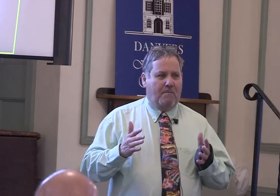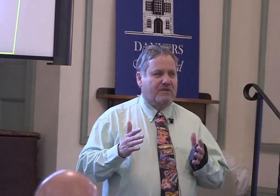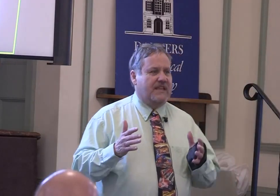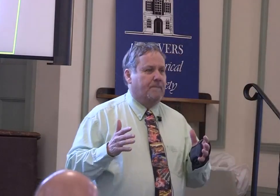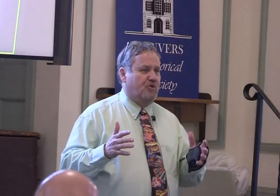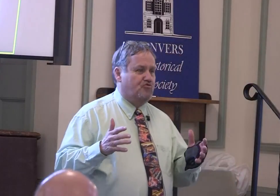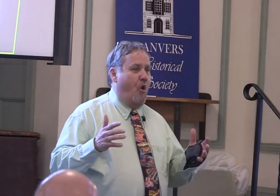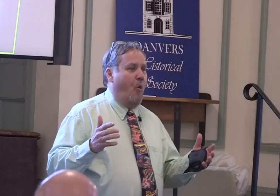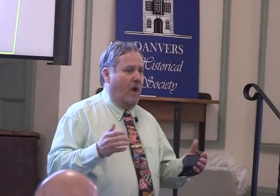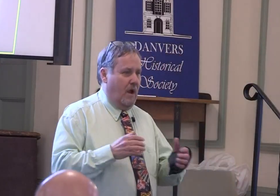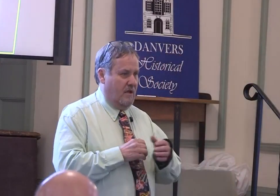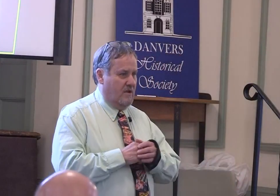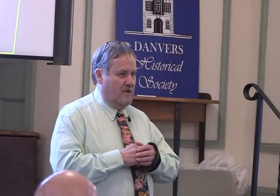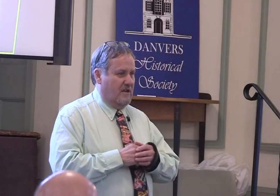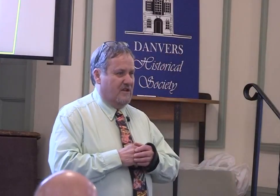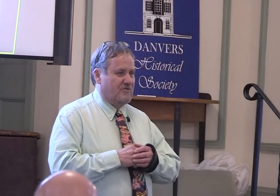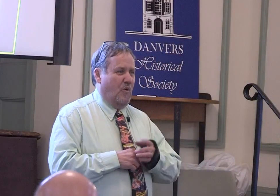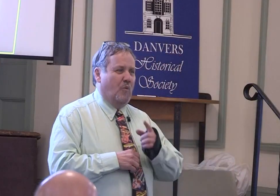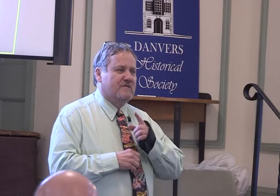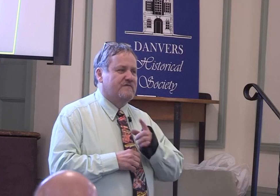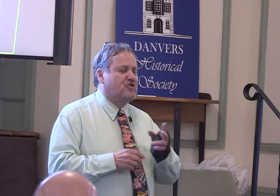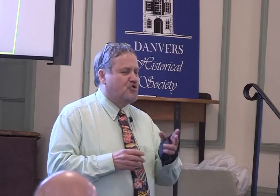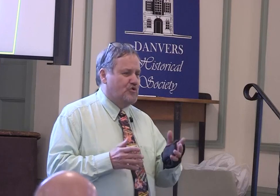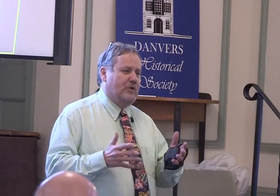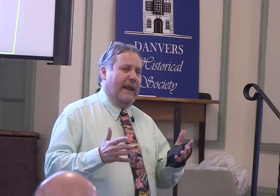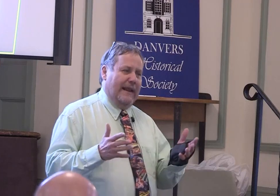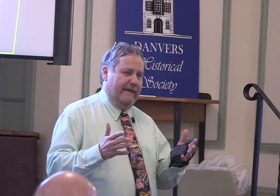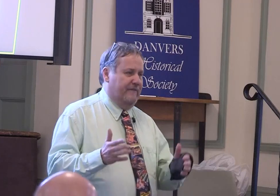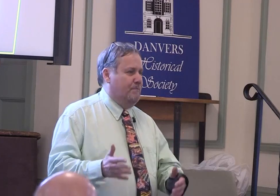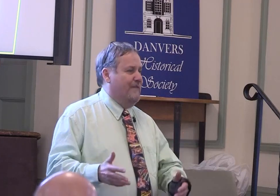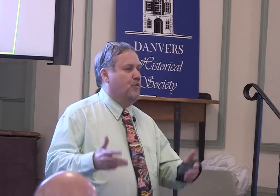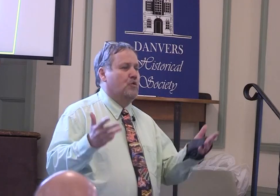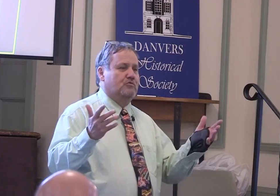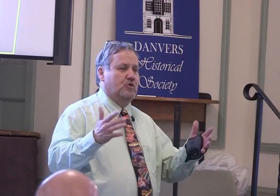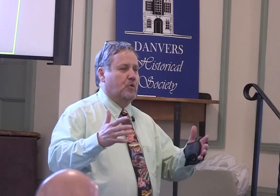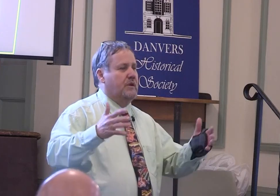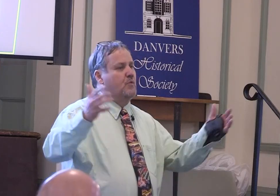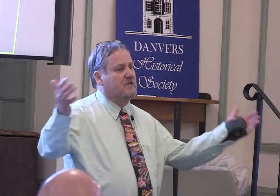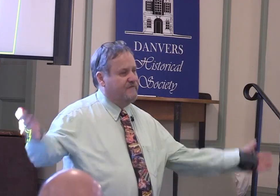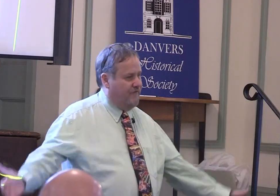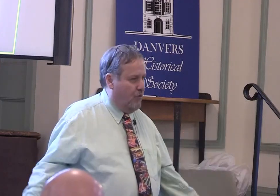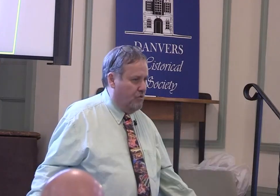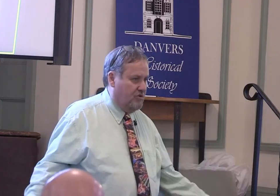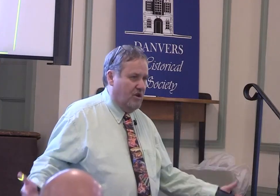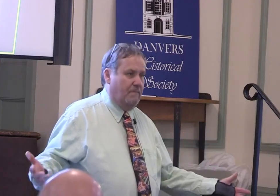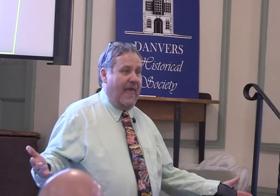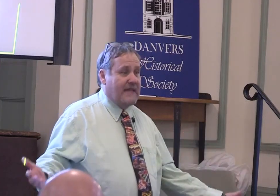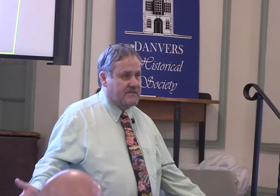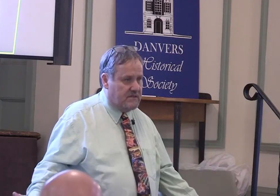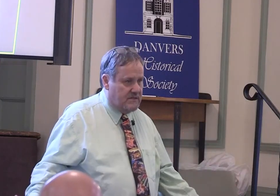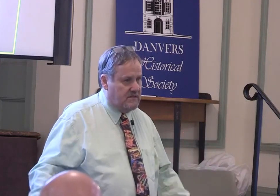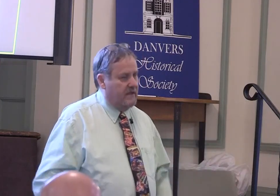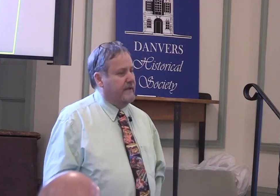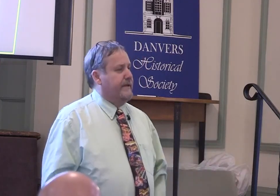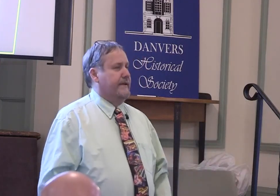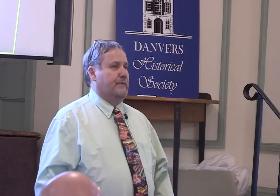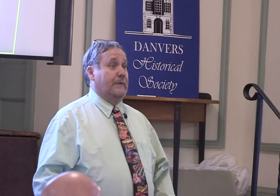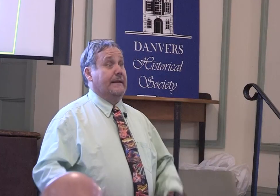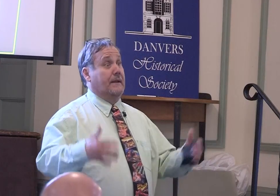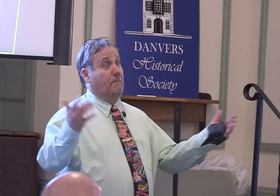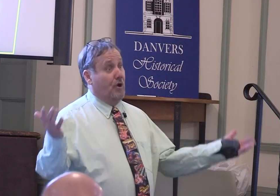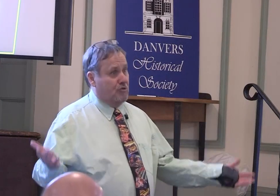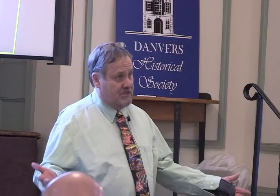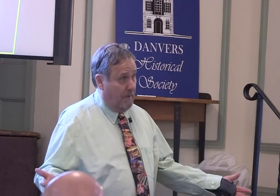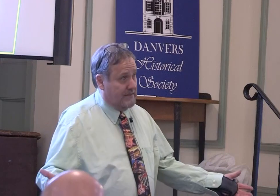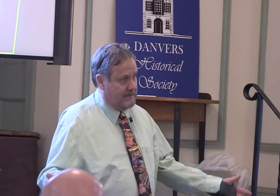the numbers kept growing. So it was short-lived. Before you knew it, it was full to capacity, and